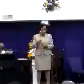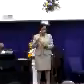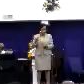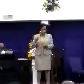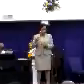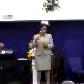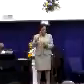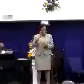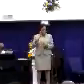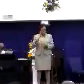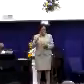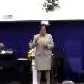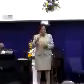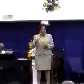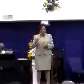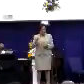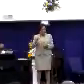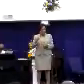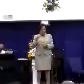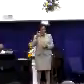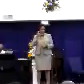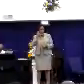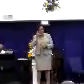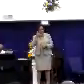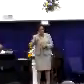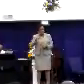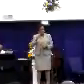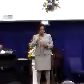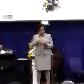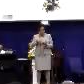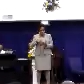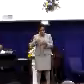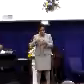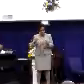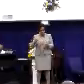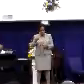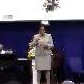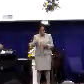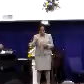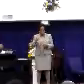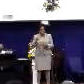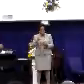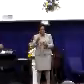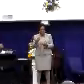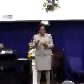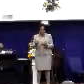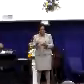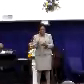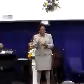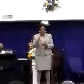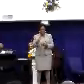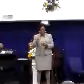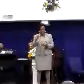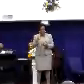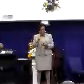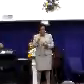is calling me because she know I do plumbing work. And Sister Pam will write me a check for $150 that sink stopped up.